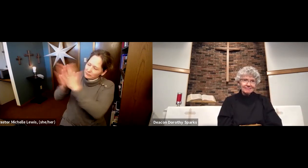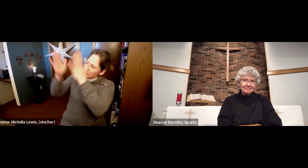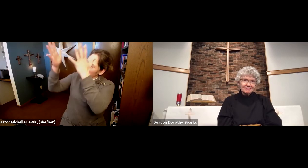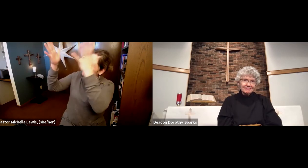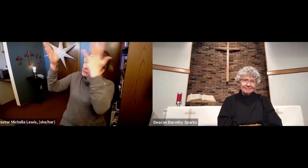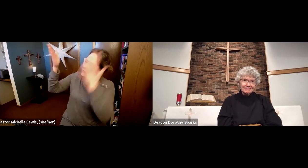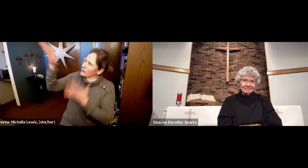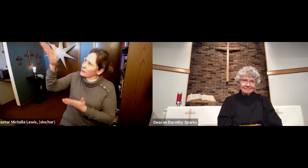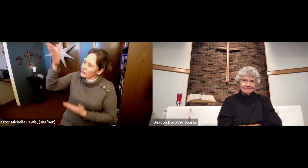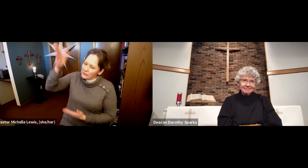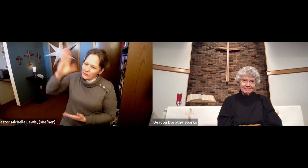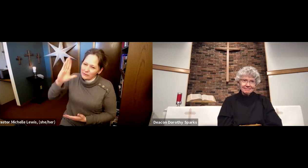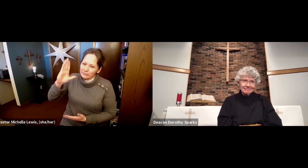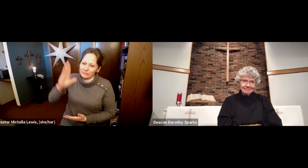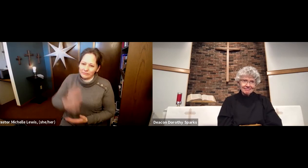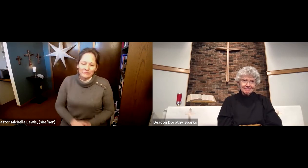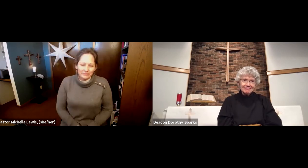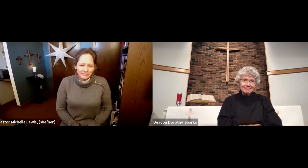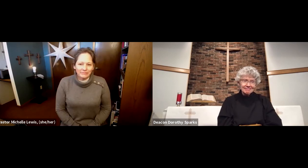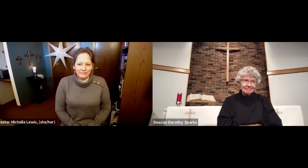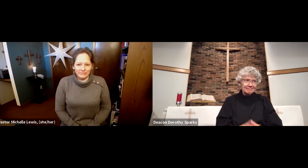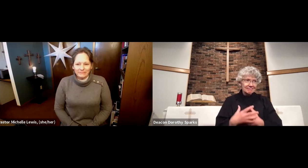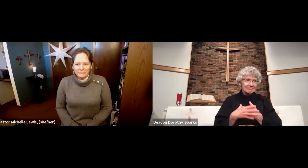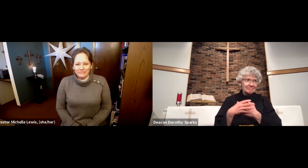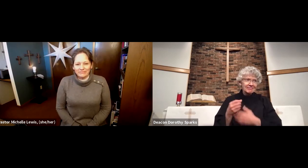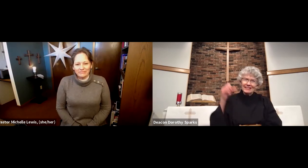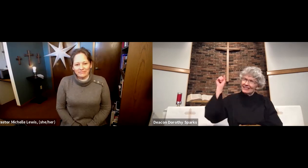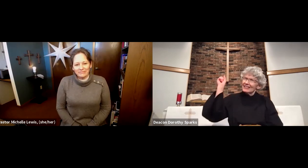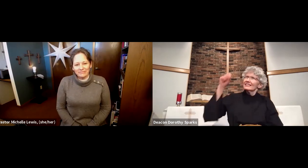Let us give thanks to the Lord our God.